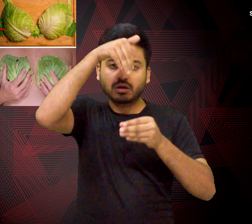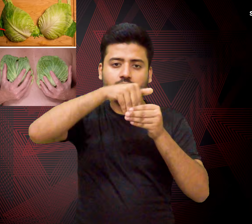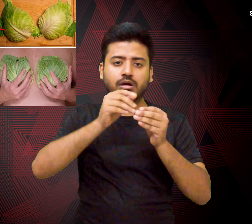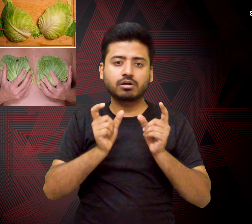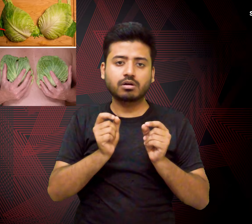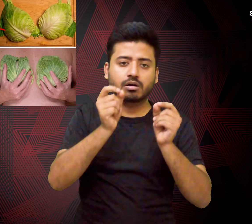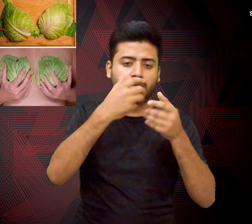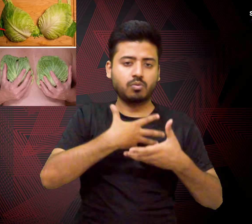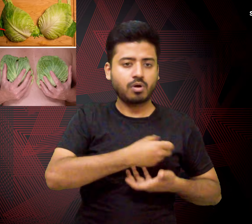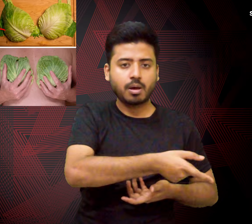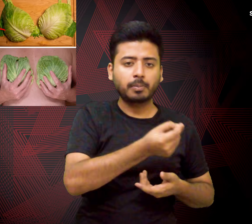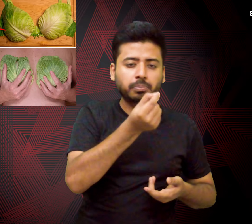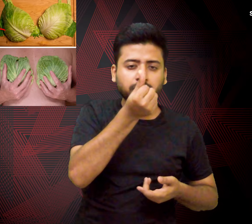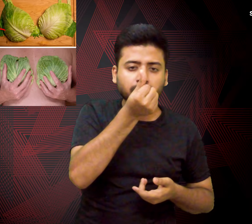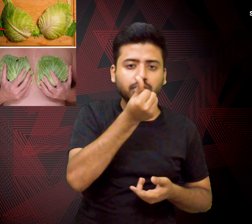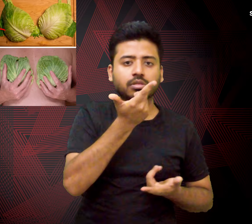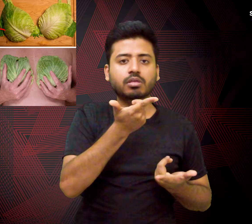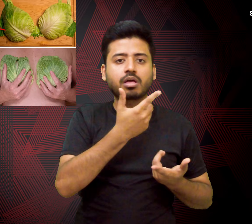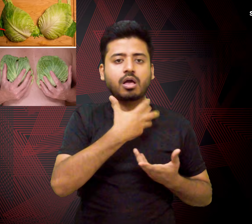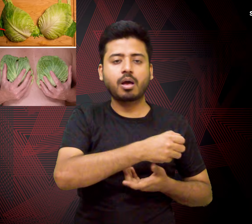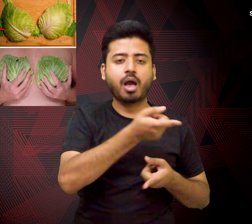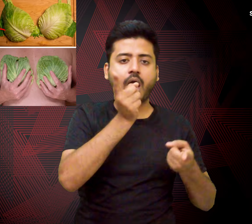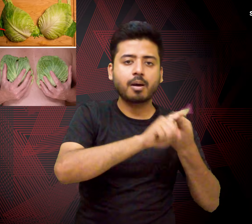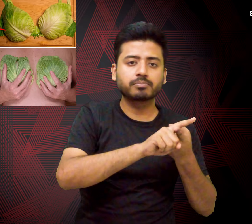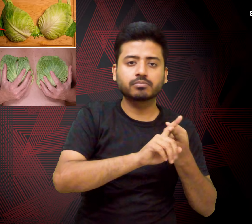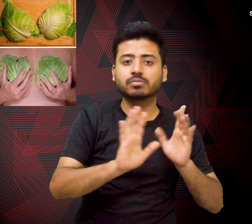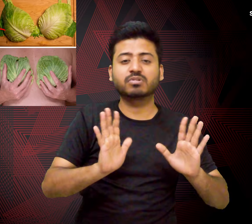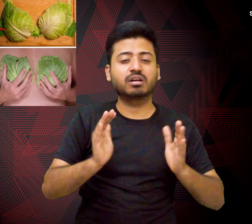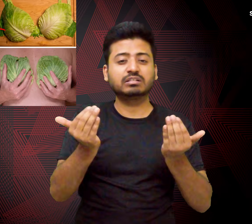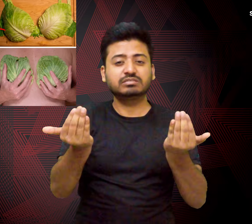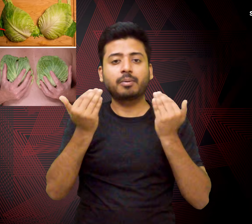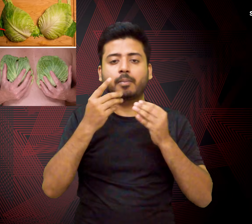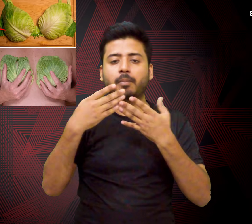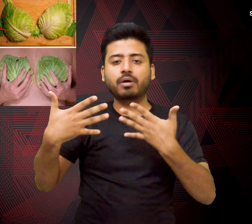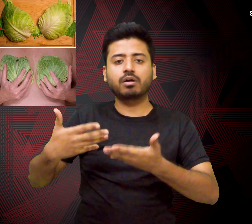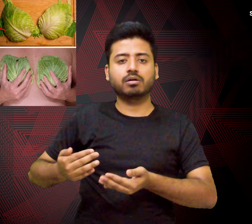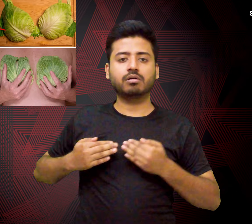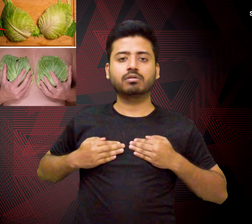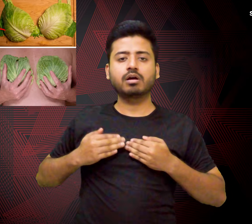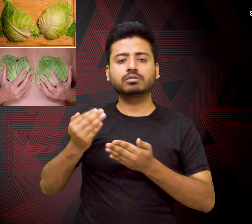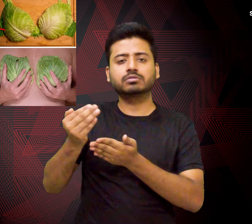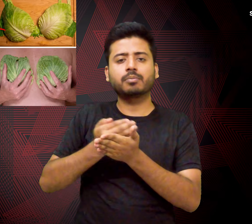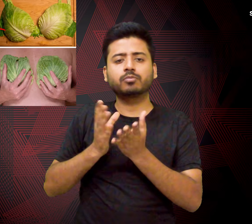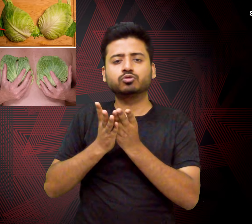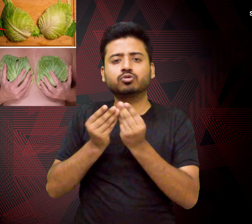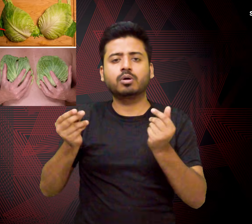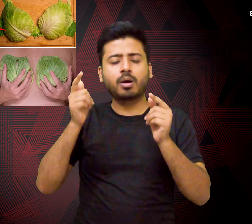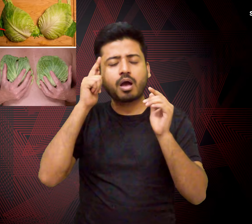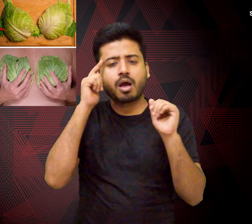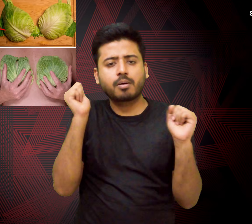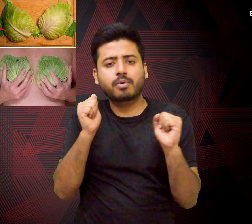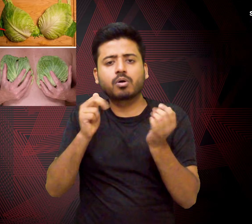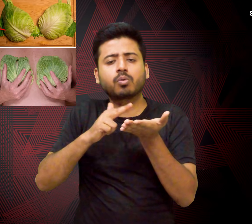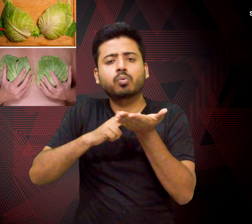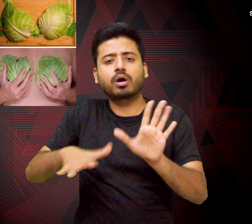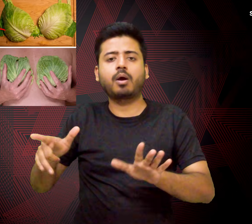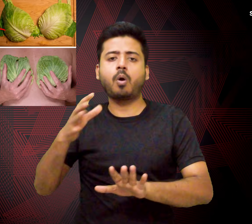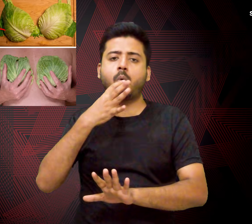or irritated breast tissue. Assists with weaning. The cooling effect and potential compounds can help reduce milk supply and ease